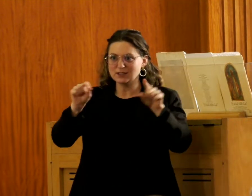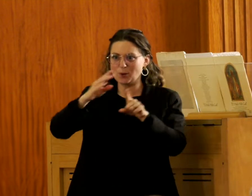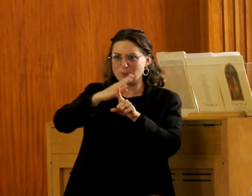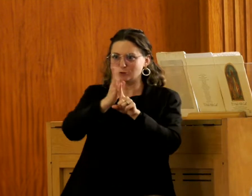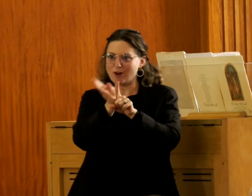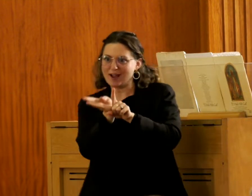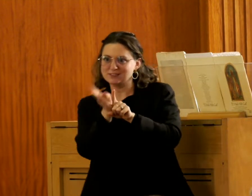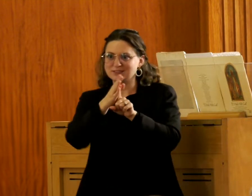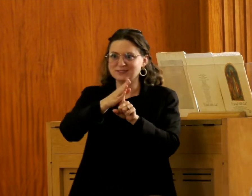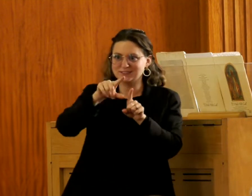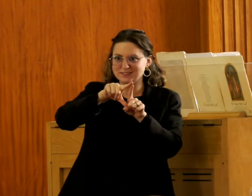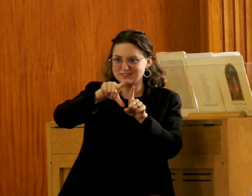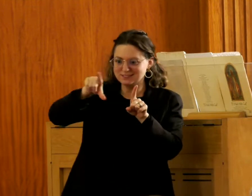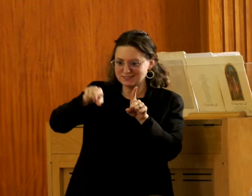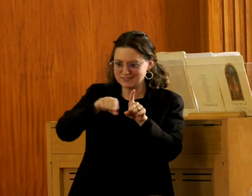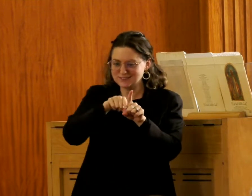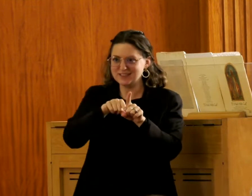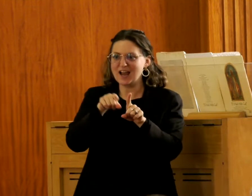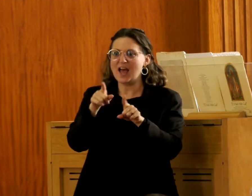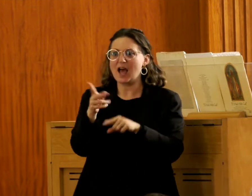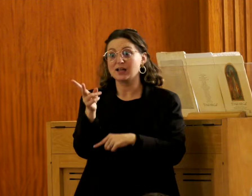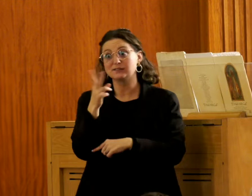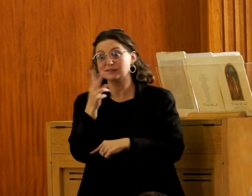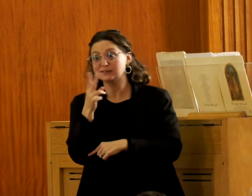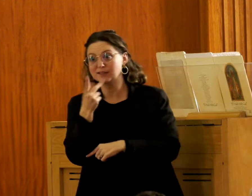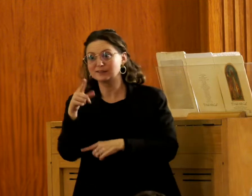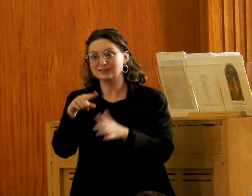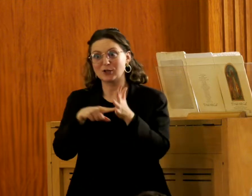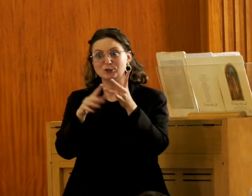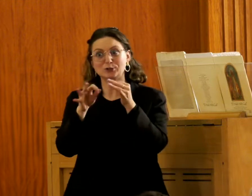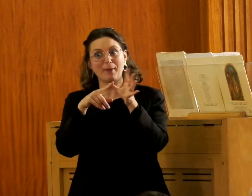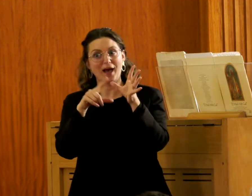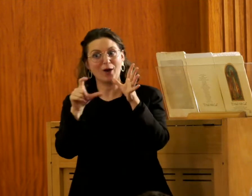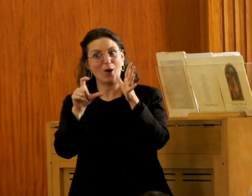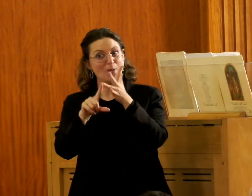protractors, and as well as cigarettes and tobacco.